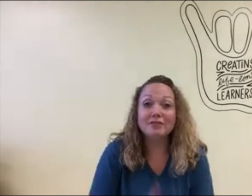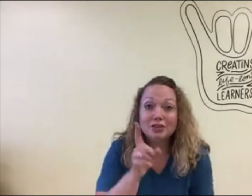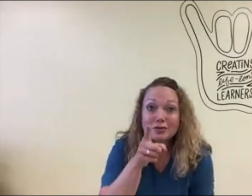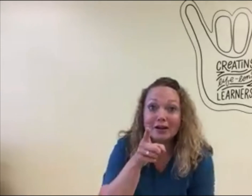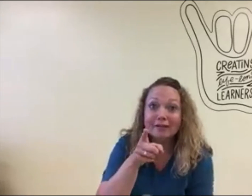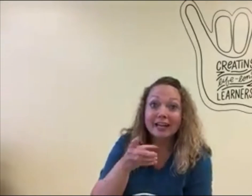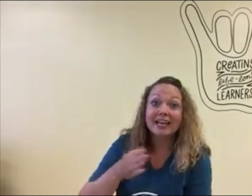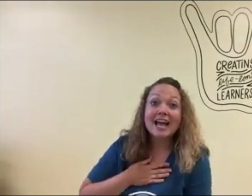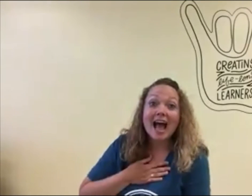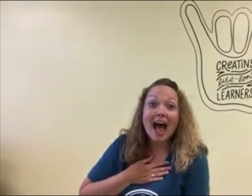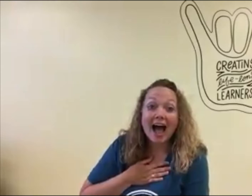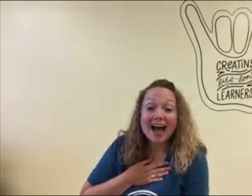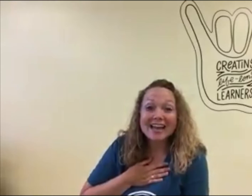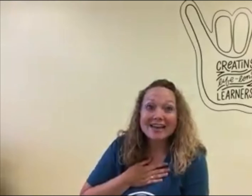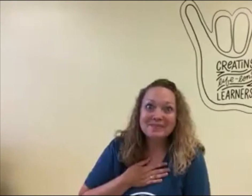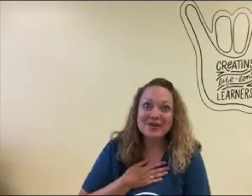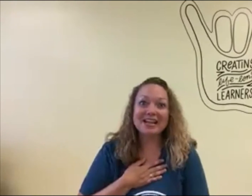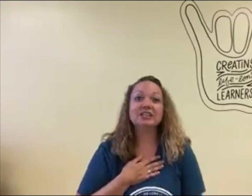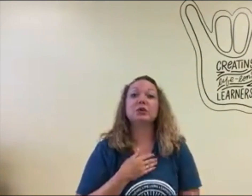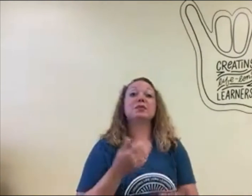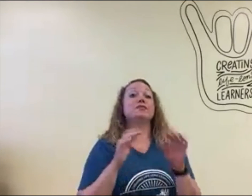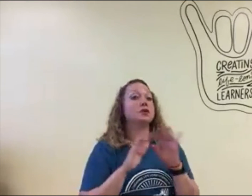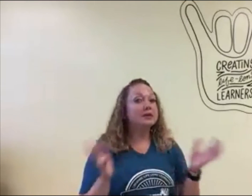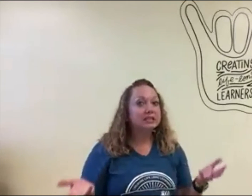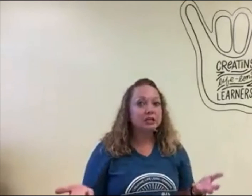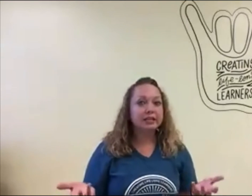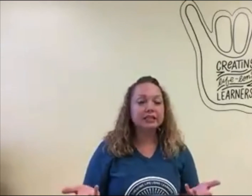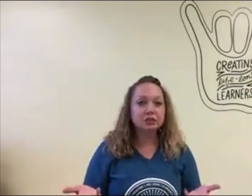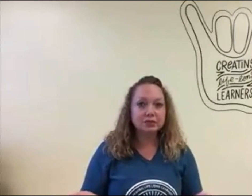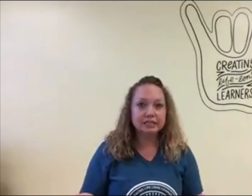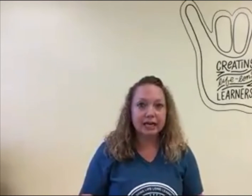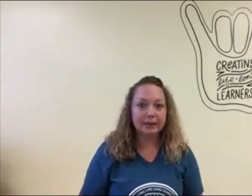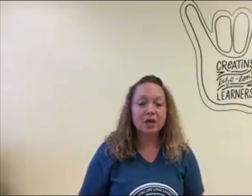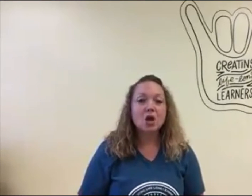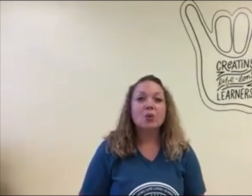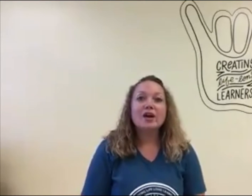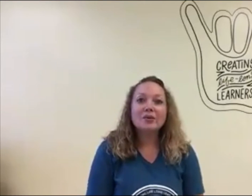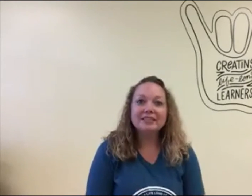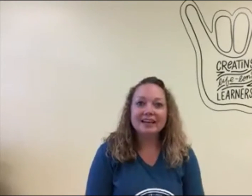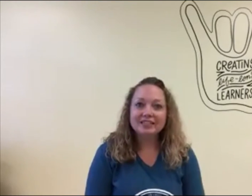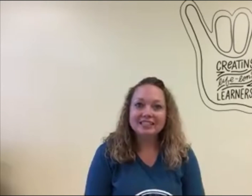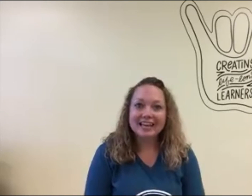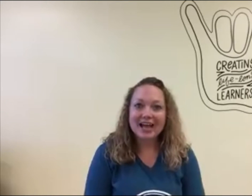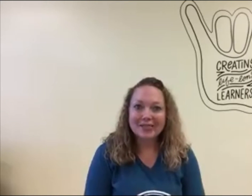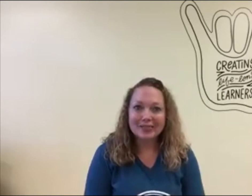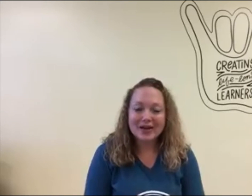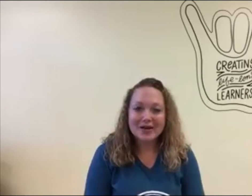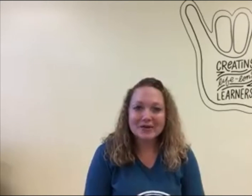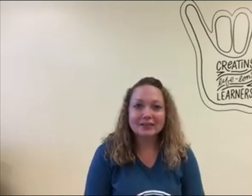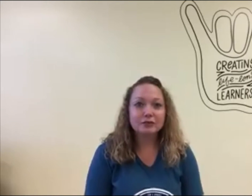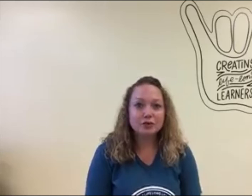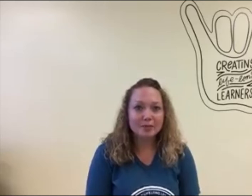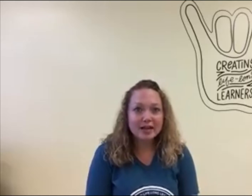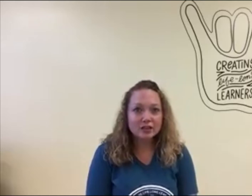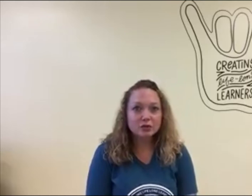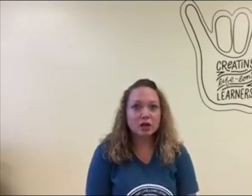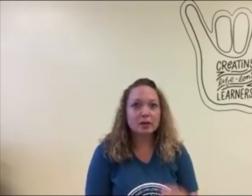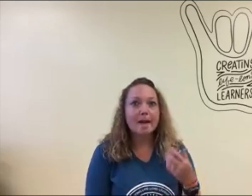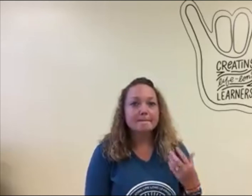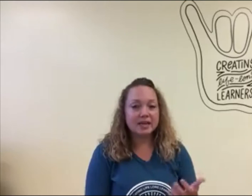you are ready, I am ready. So before we start any story time, we always have to say hello. And if you know my hello song, make